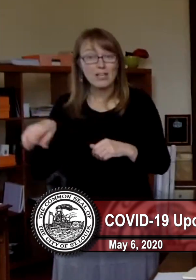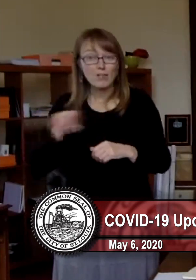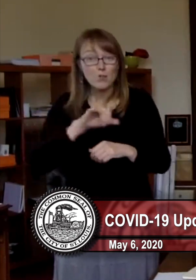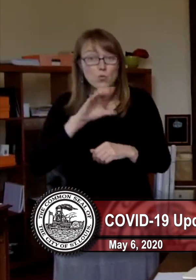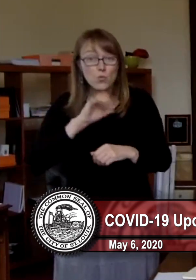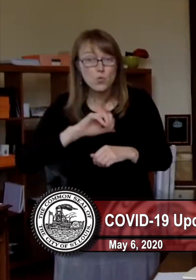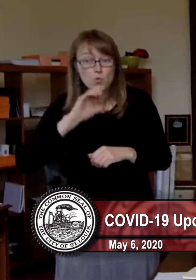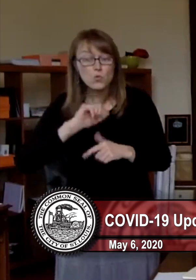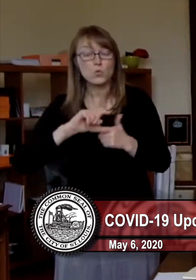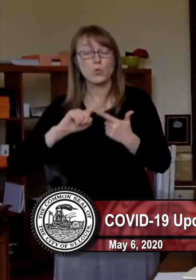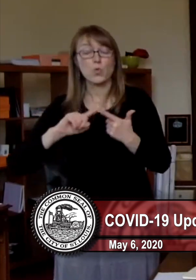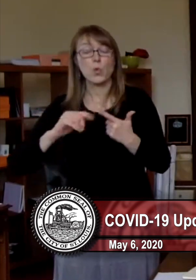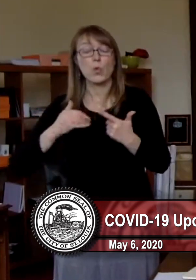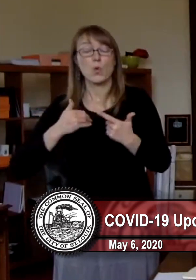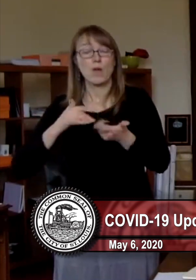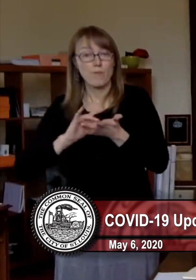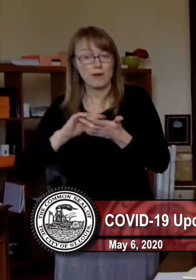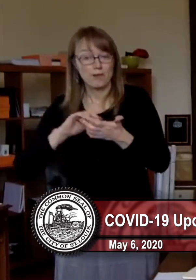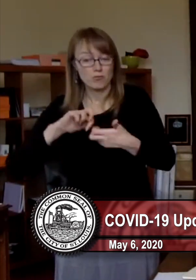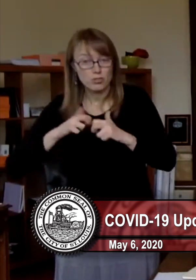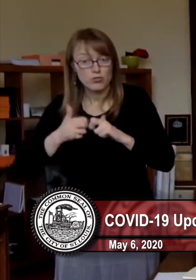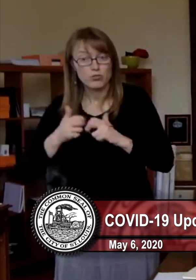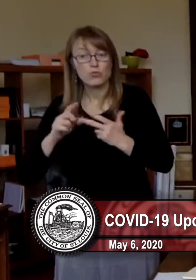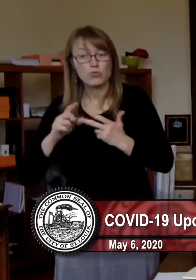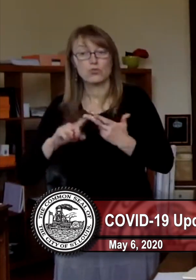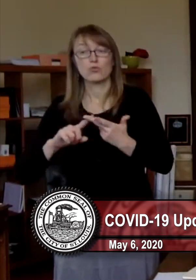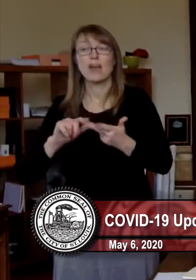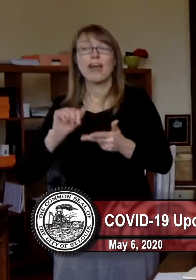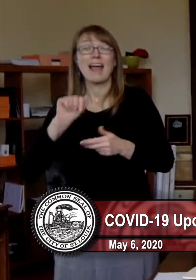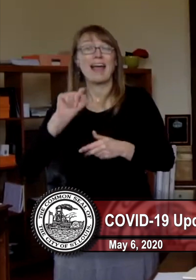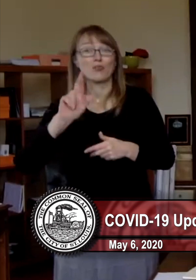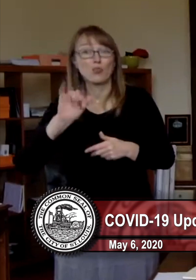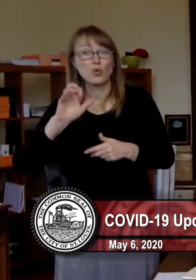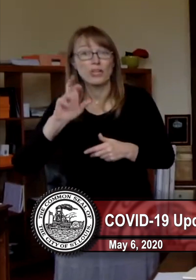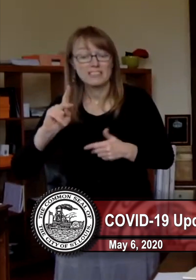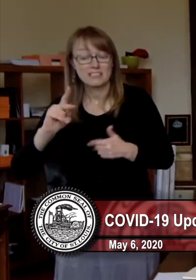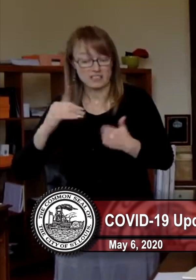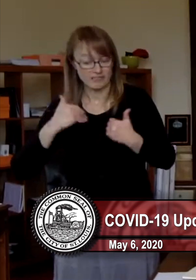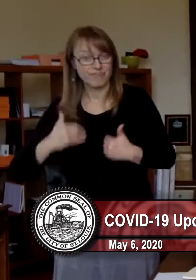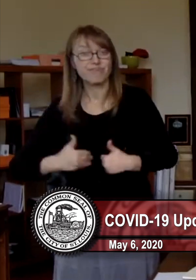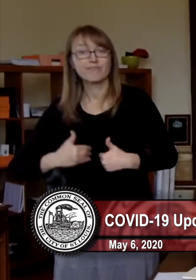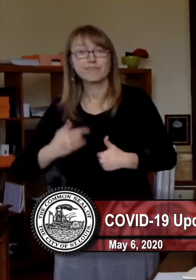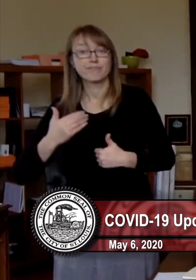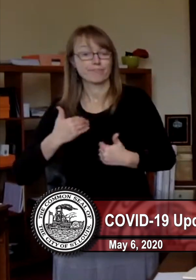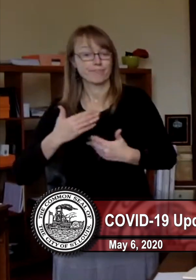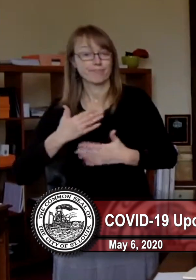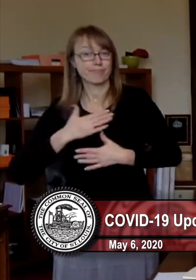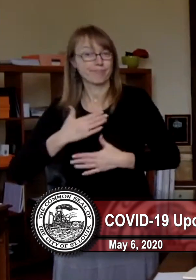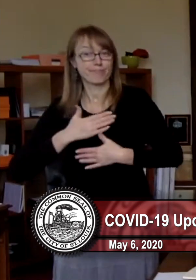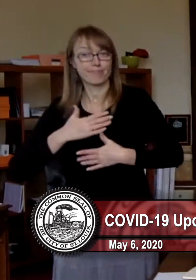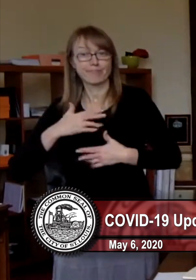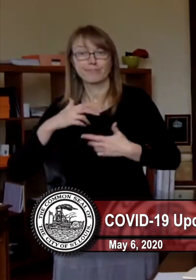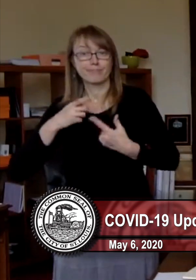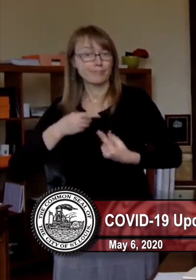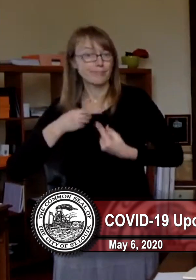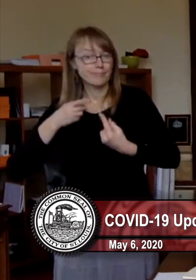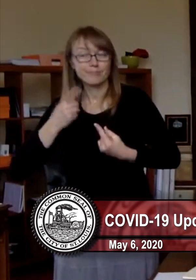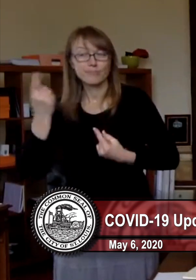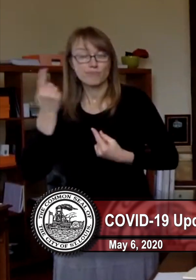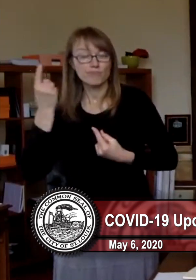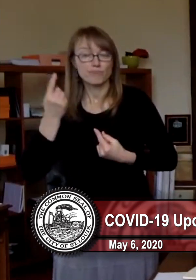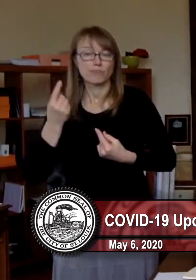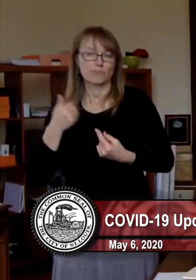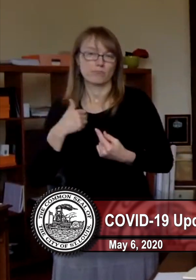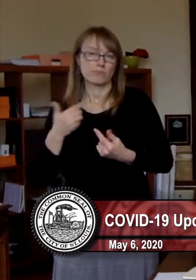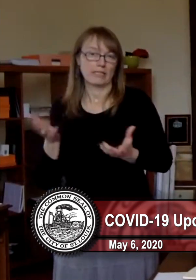older, if you have underlying medical conditions, I would not suggest that you, run right out